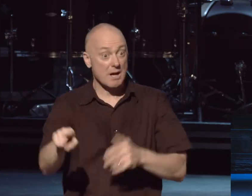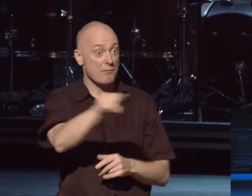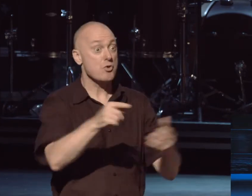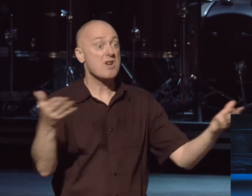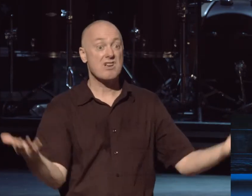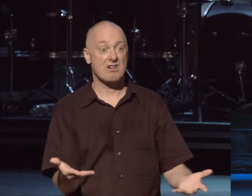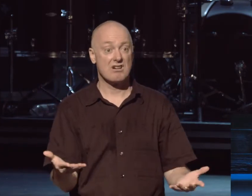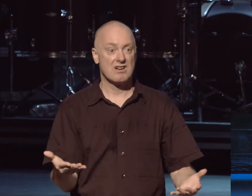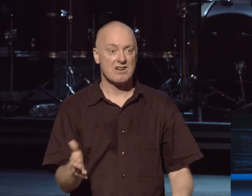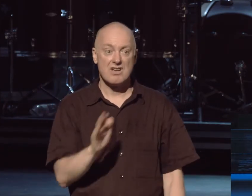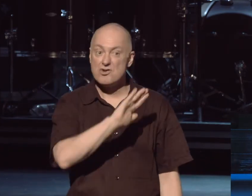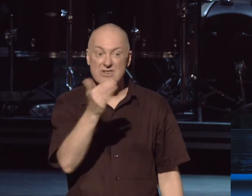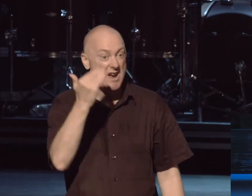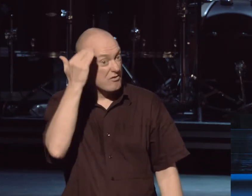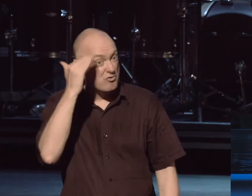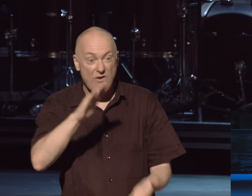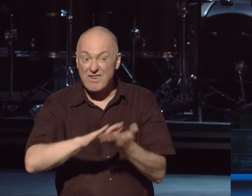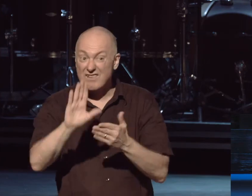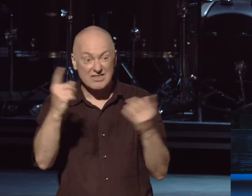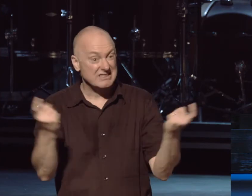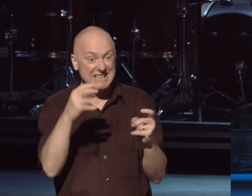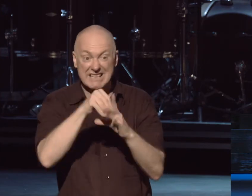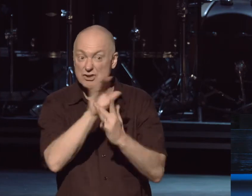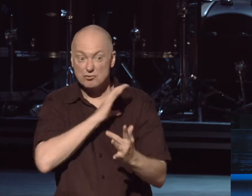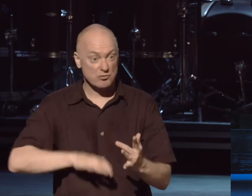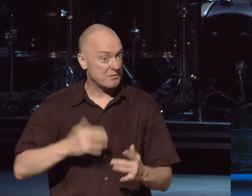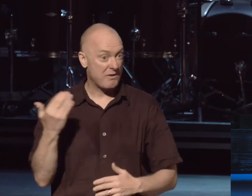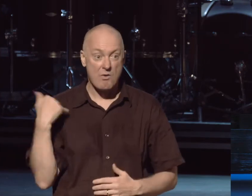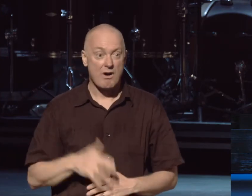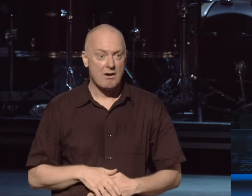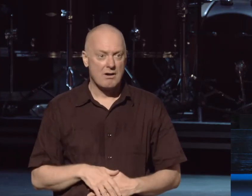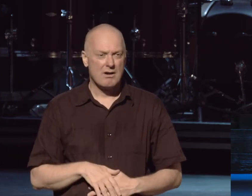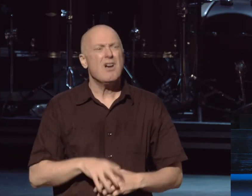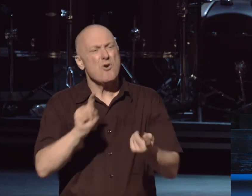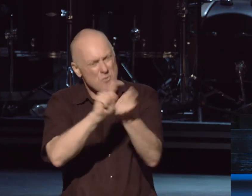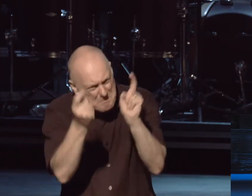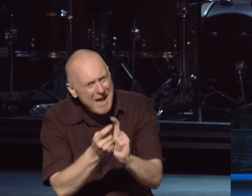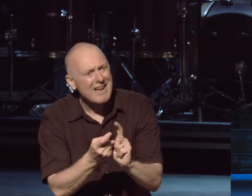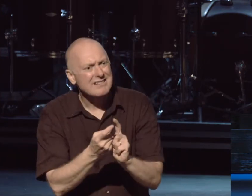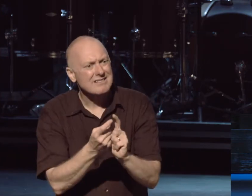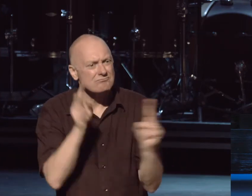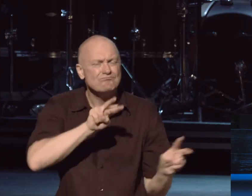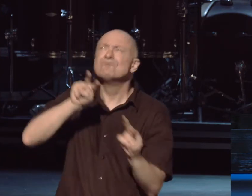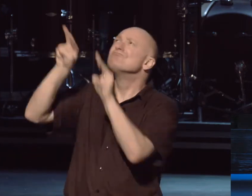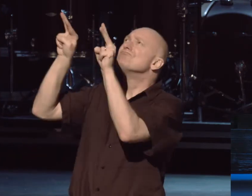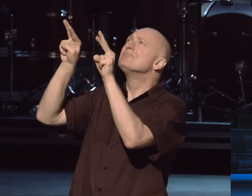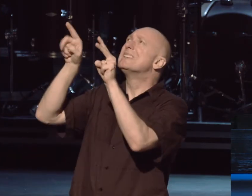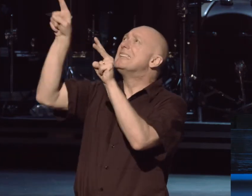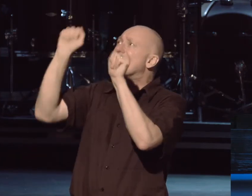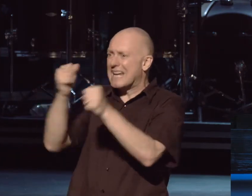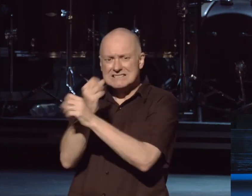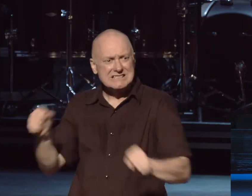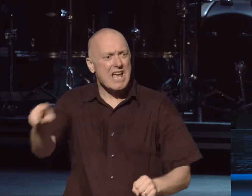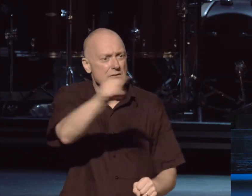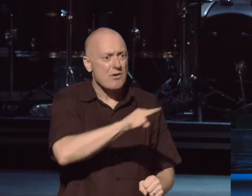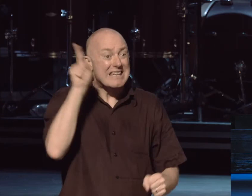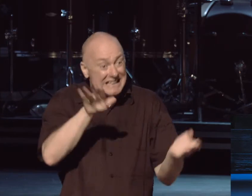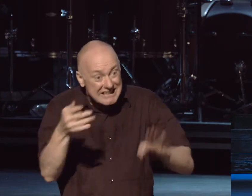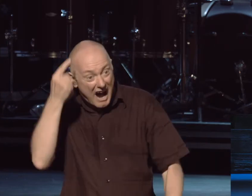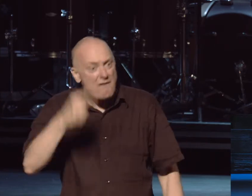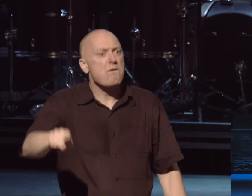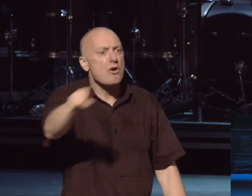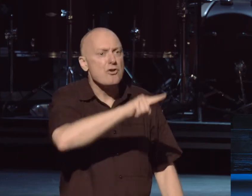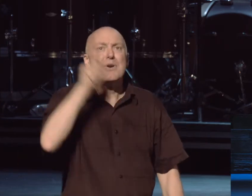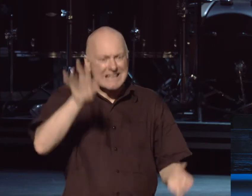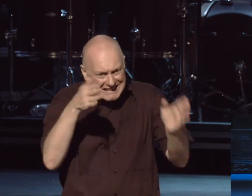forgiveness of sins in Jesus Christ. Repent of your sins. Turn. Turn to the only one who can save you. He died for you. He died for you that you might be